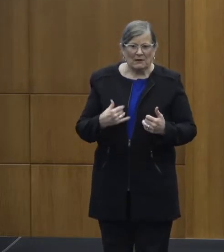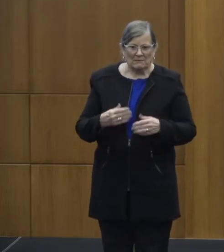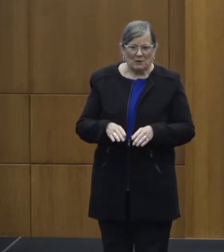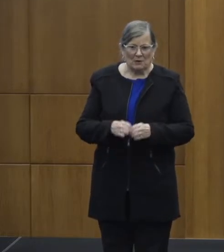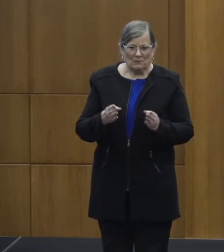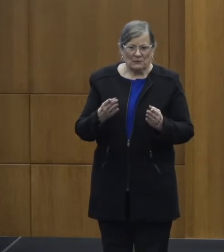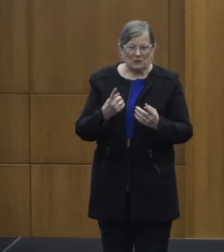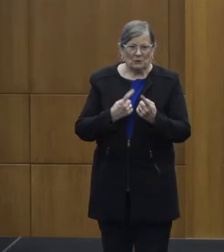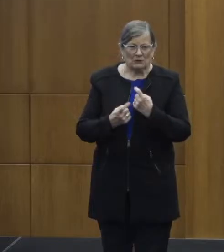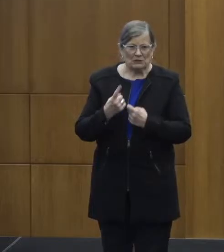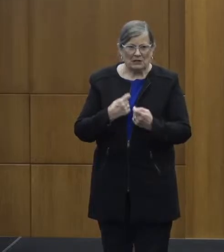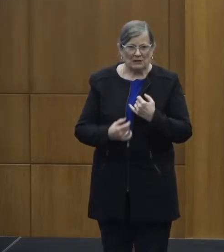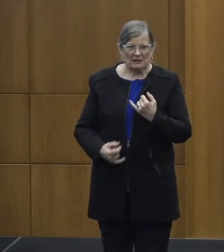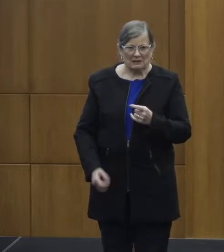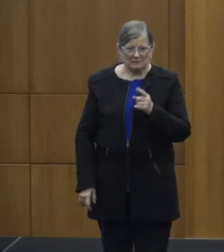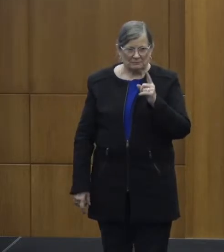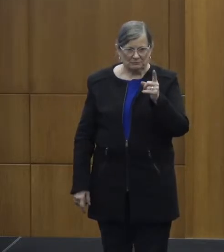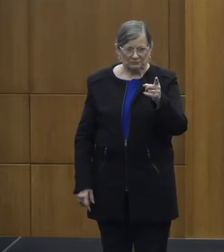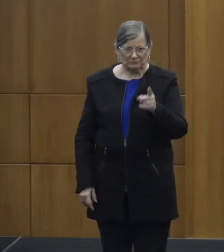any